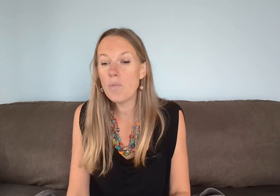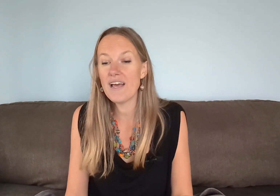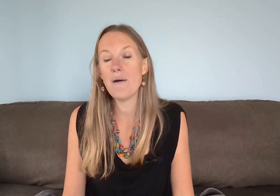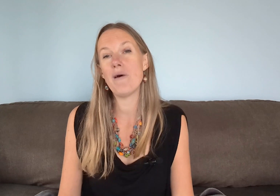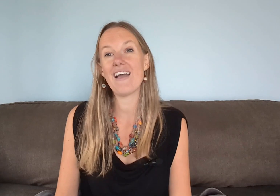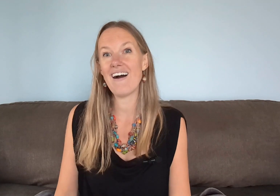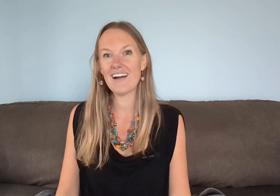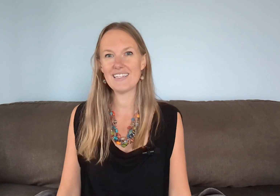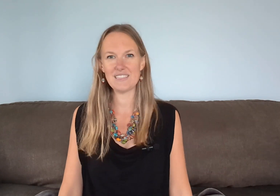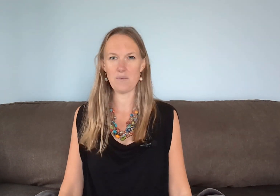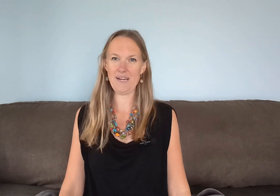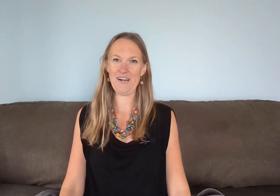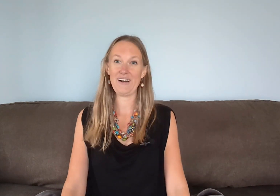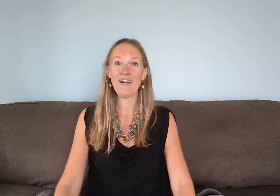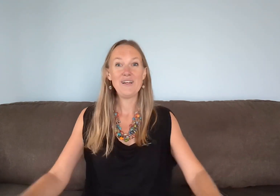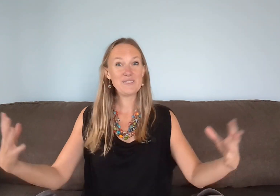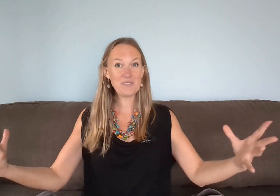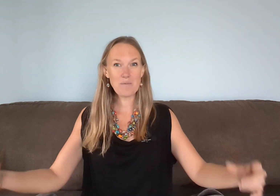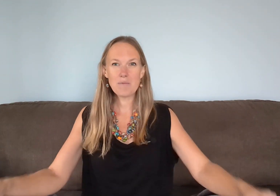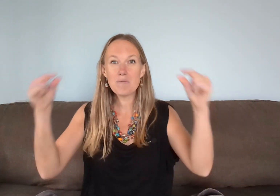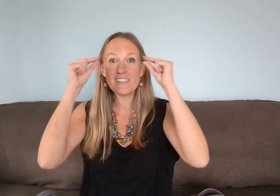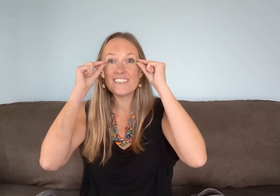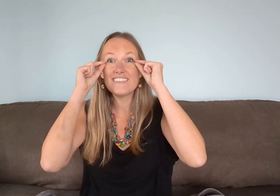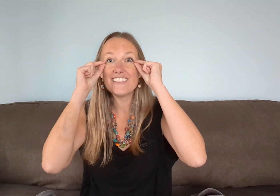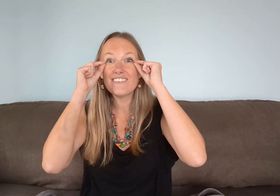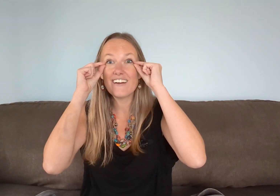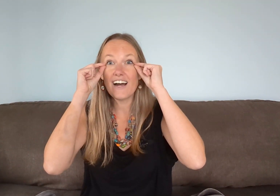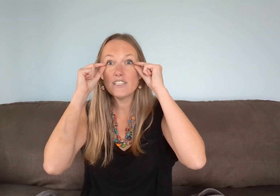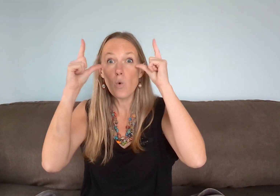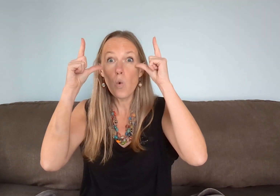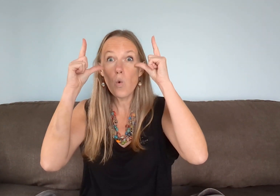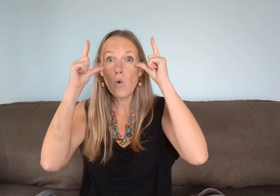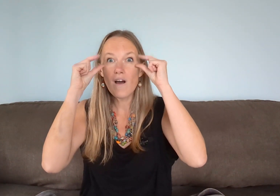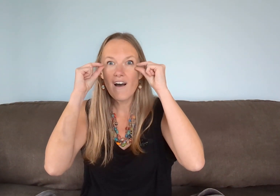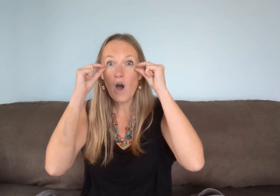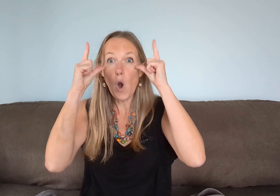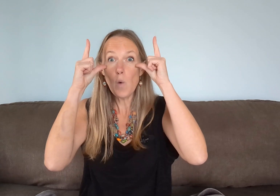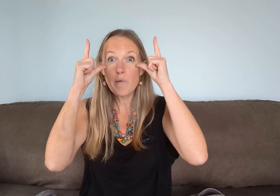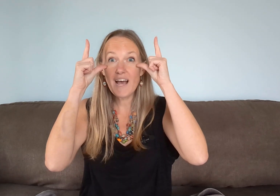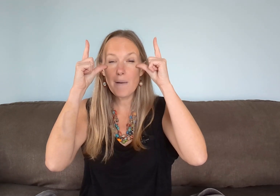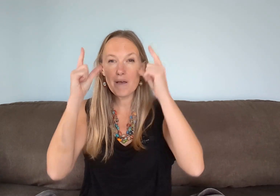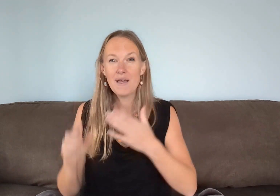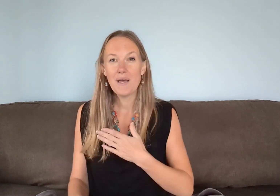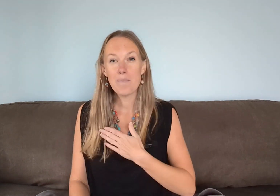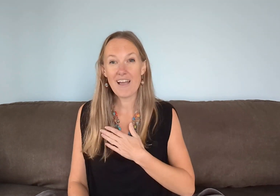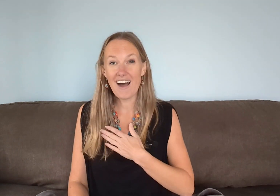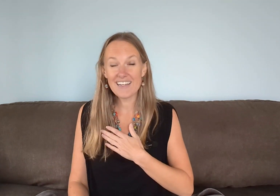open up my eyes in wonder. So some people might just do this with their eyes. Open up my eyes